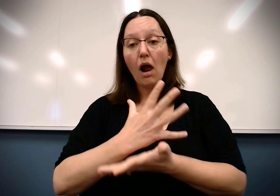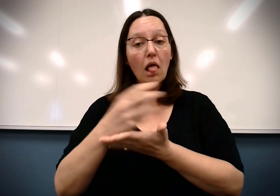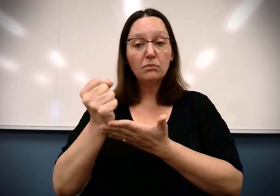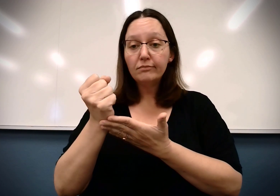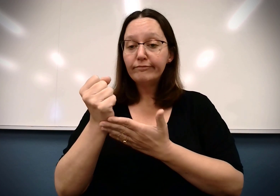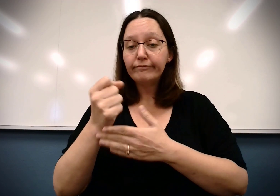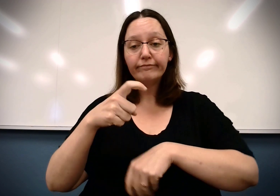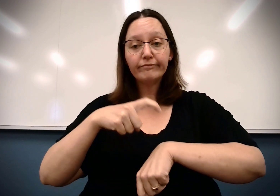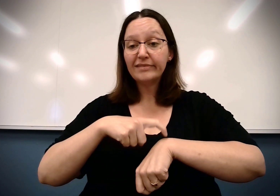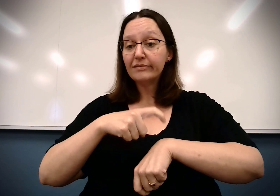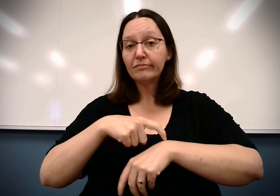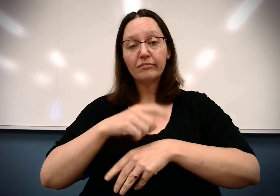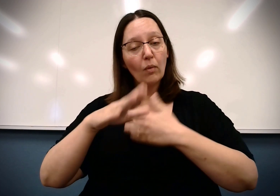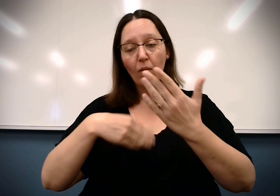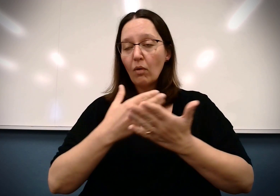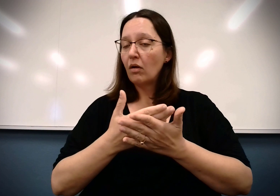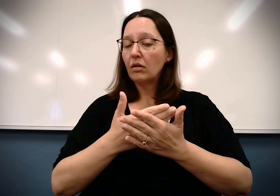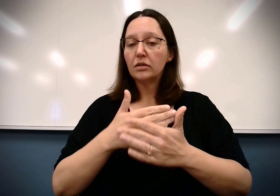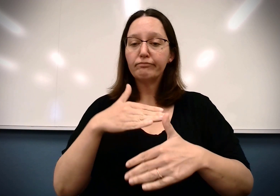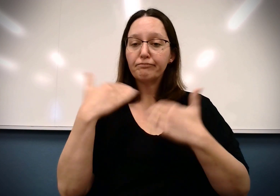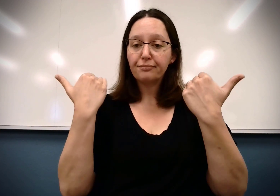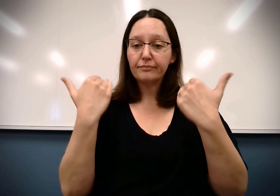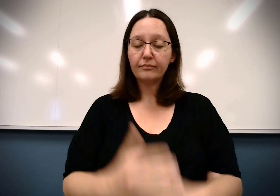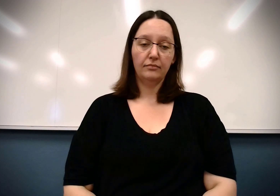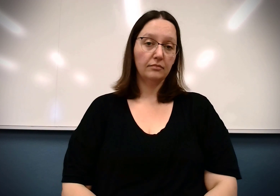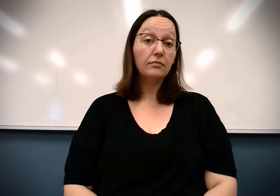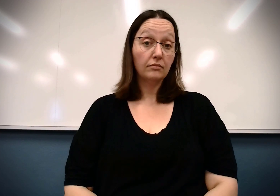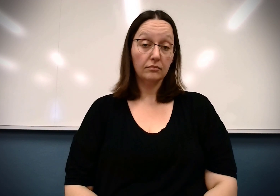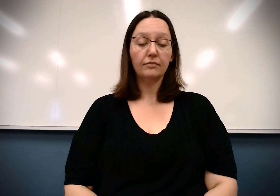eaten up. All right, I have run out of time. All of my time has been used.